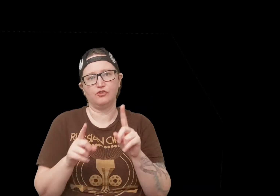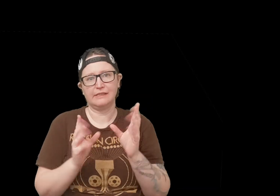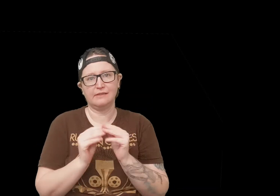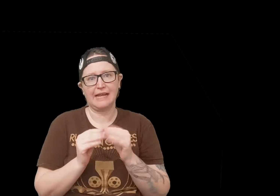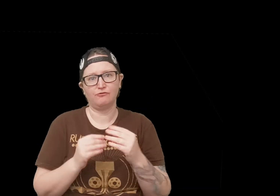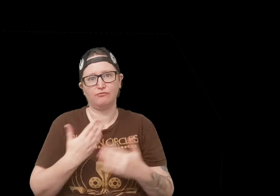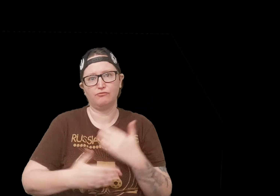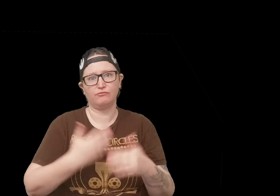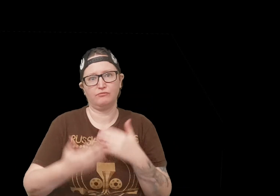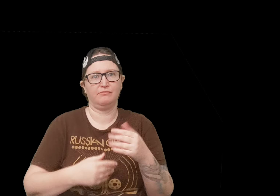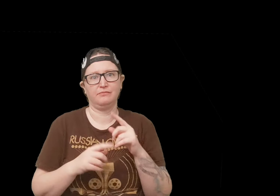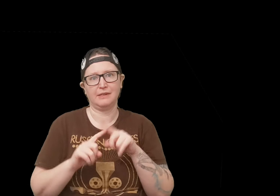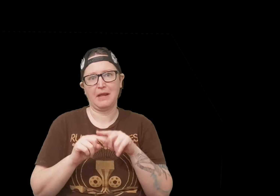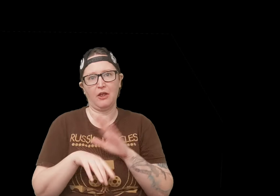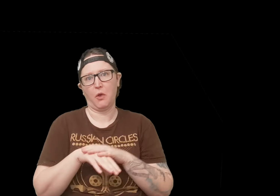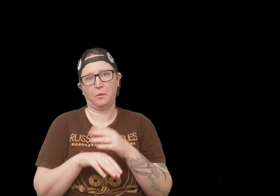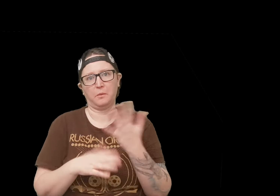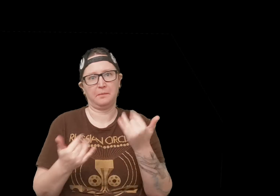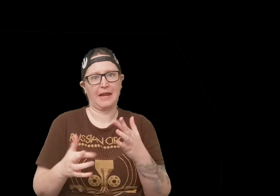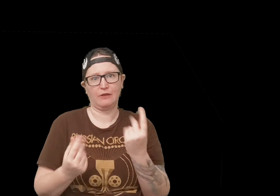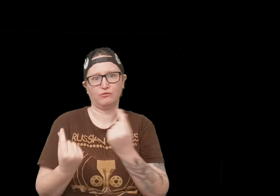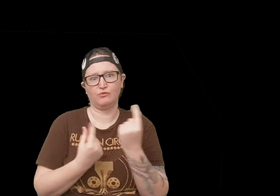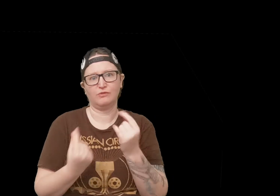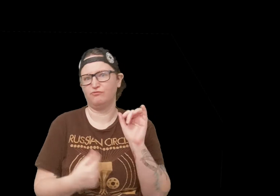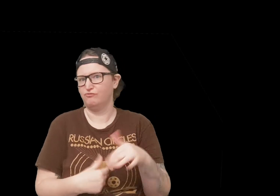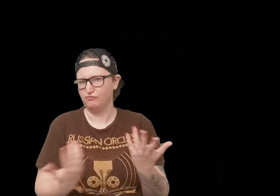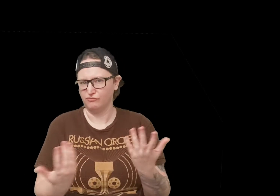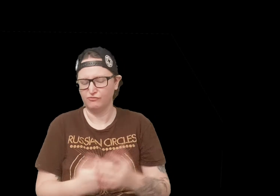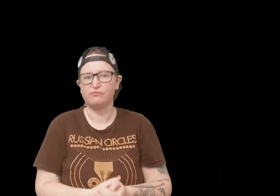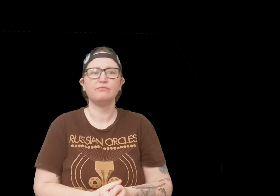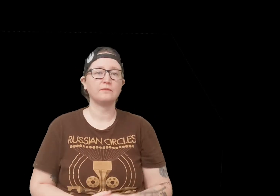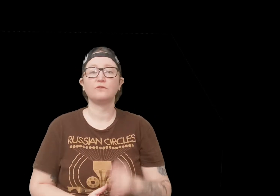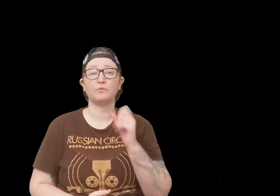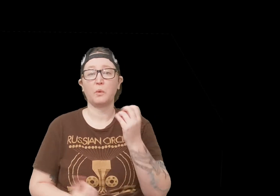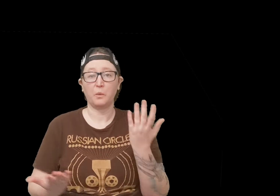lot during the session, kind of proceed that way, and it just really depends on what the players do.